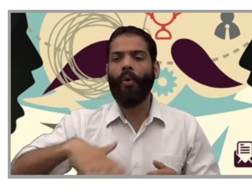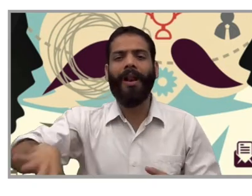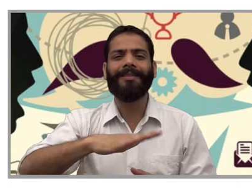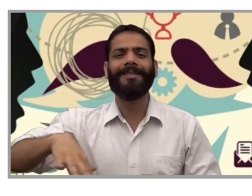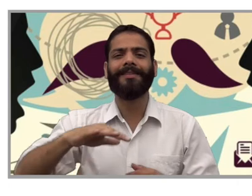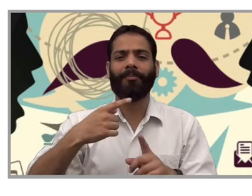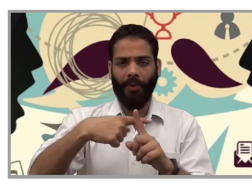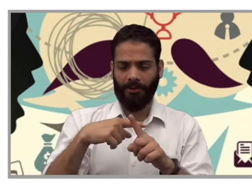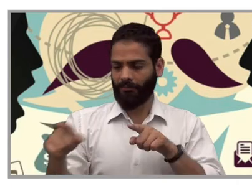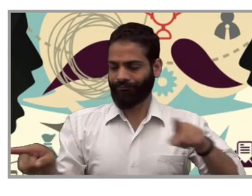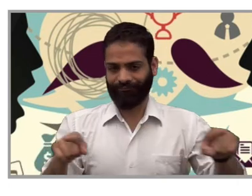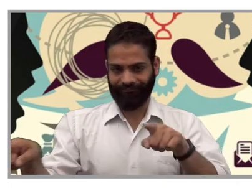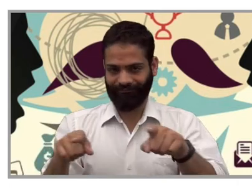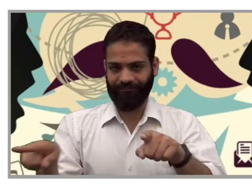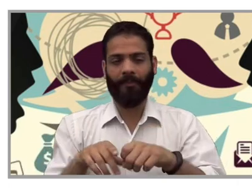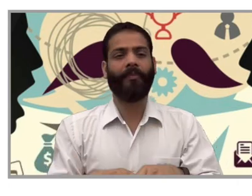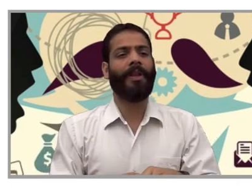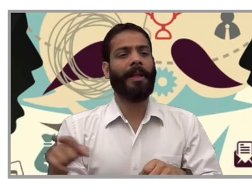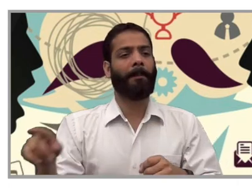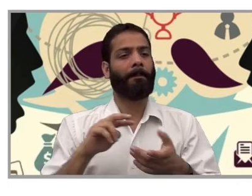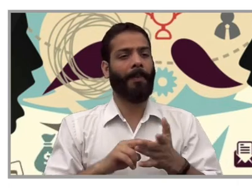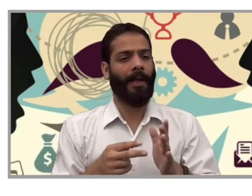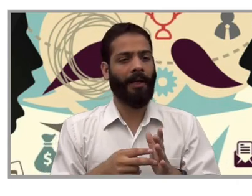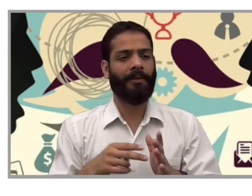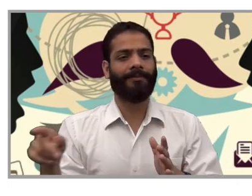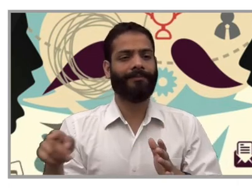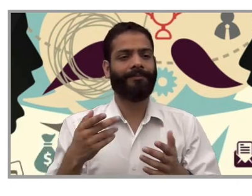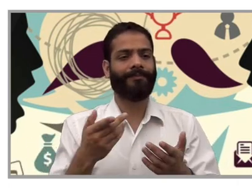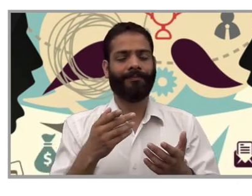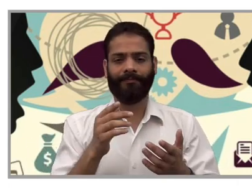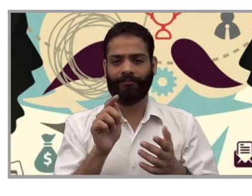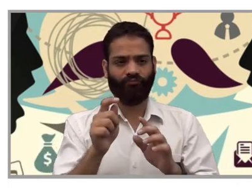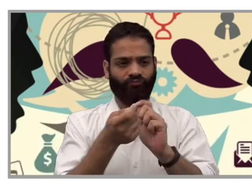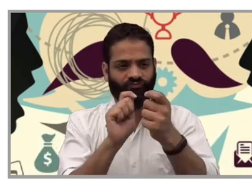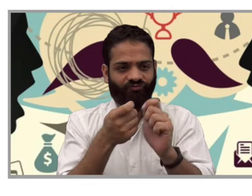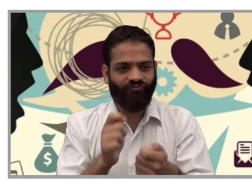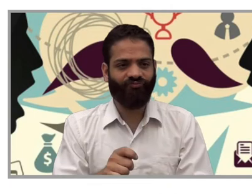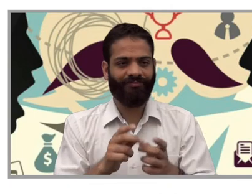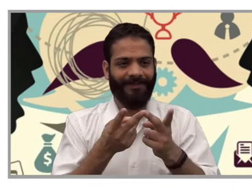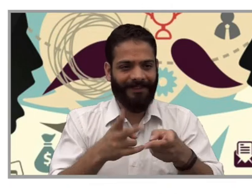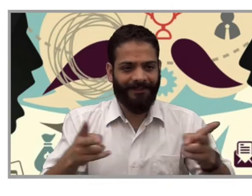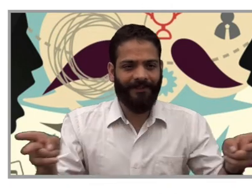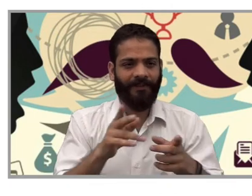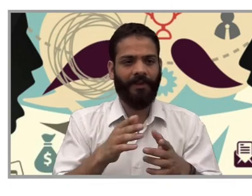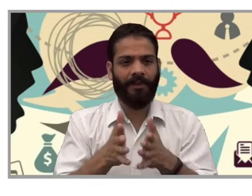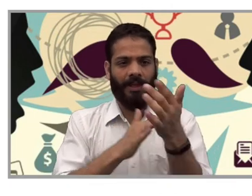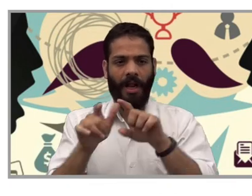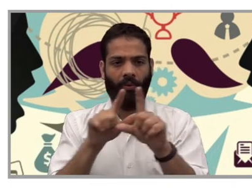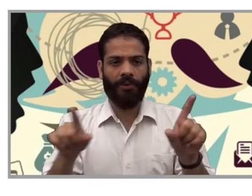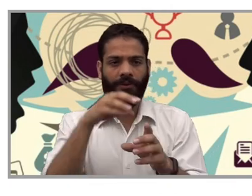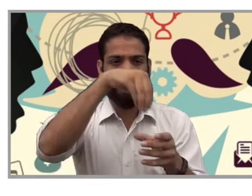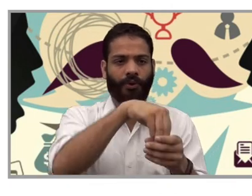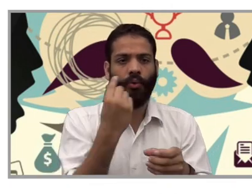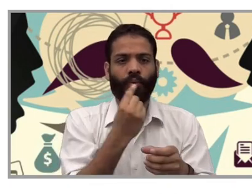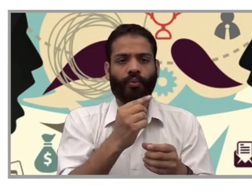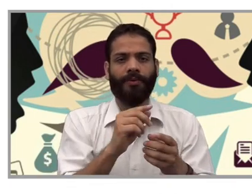On account of modality differences, sign language employ a unique strategy to articulate